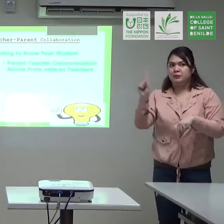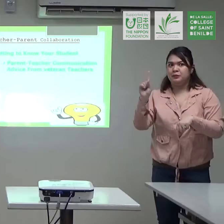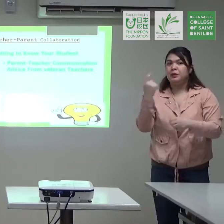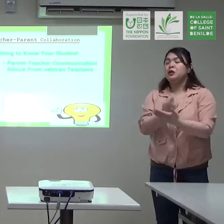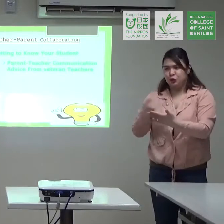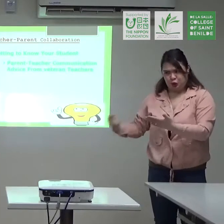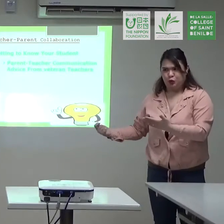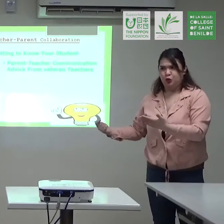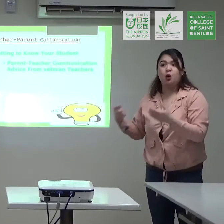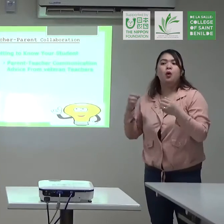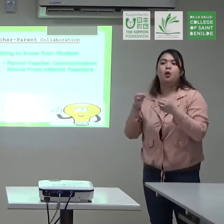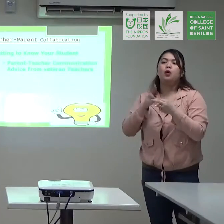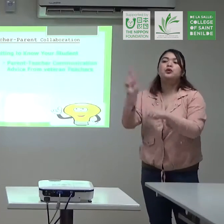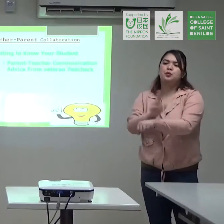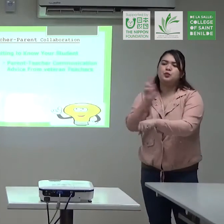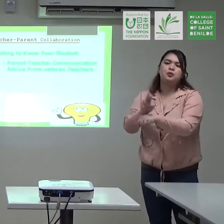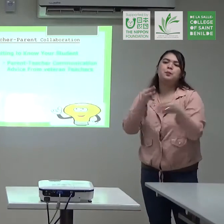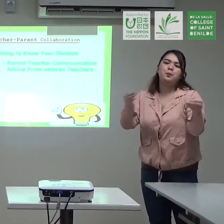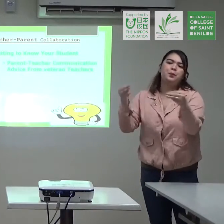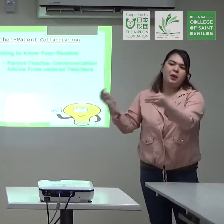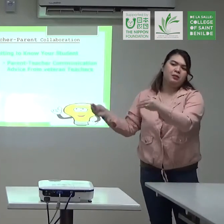tool or method or